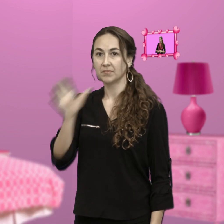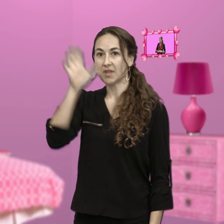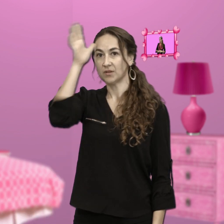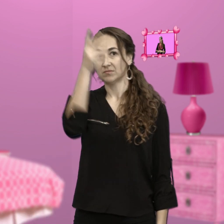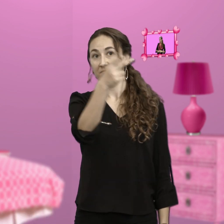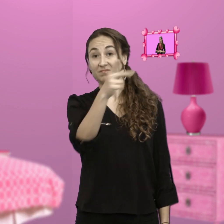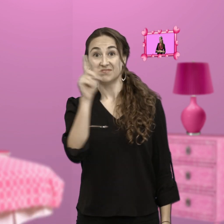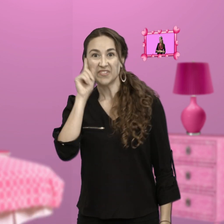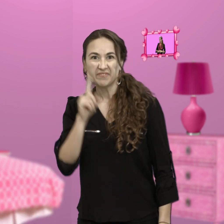too.